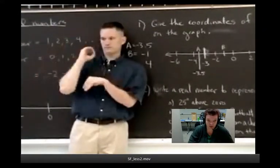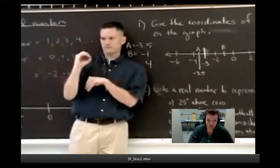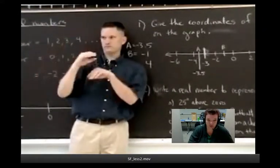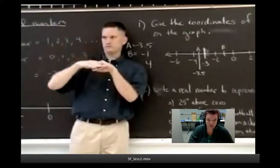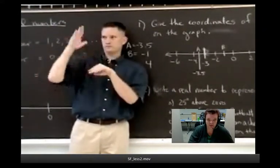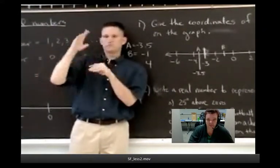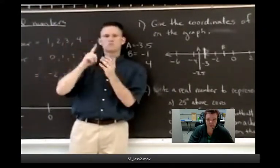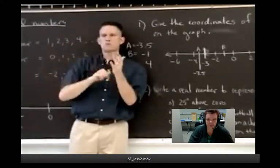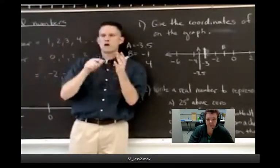thermometer.